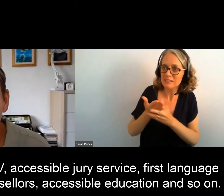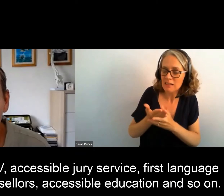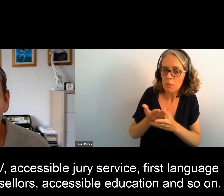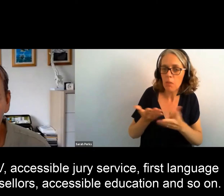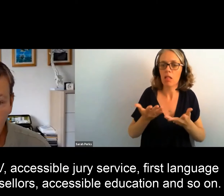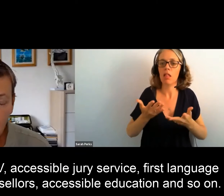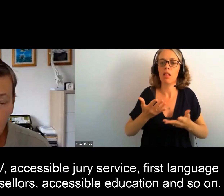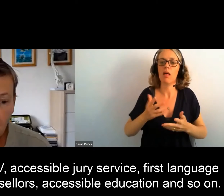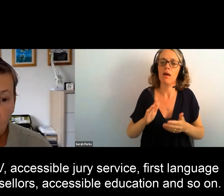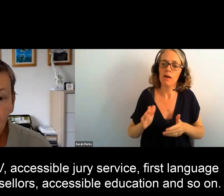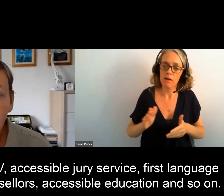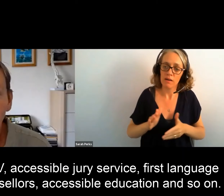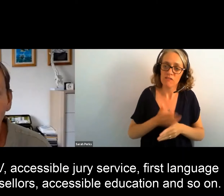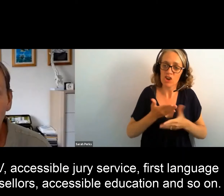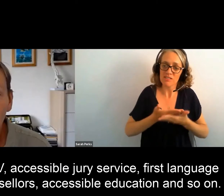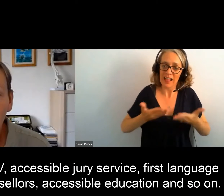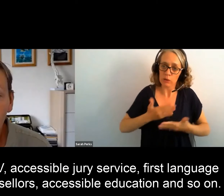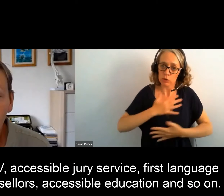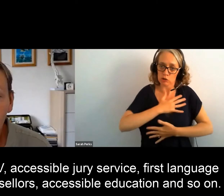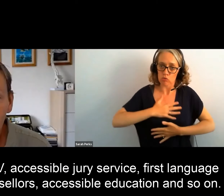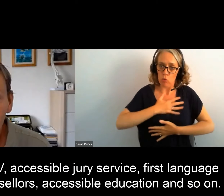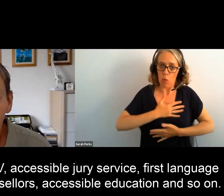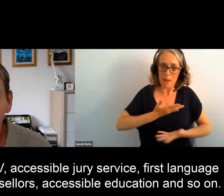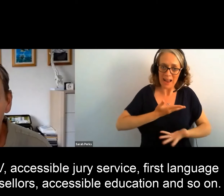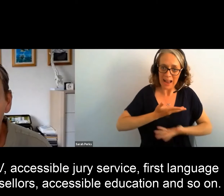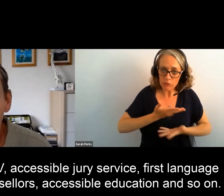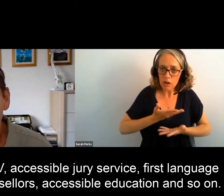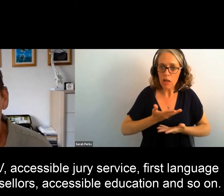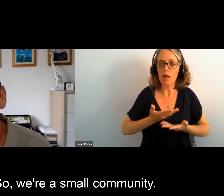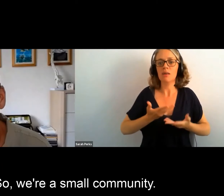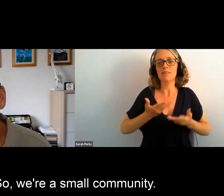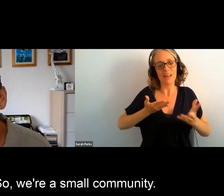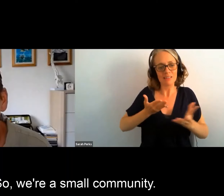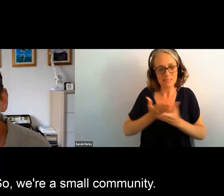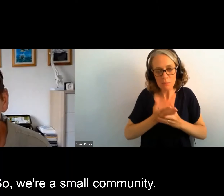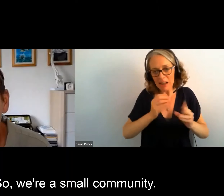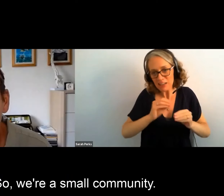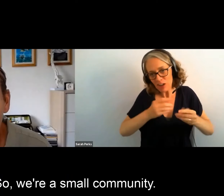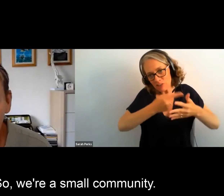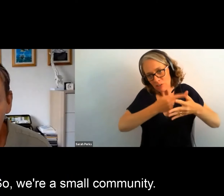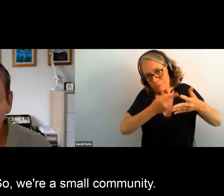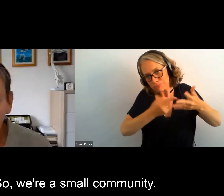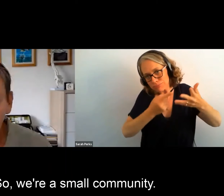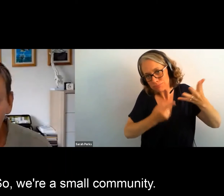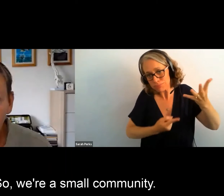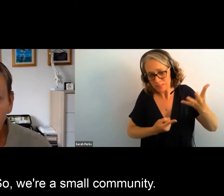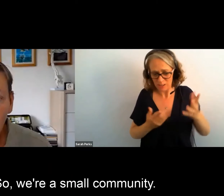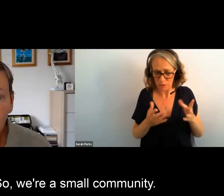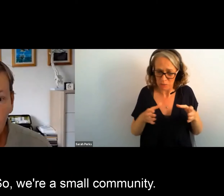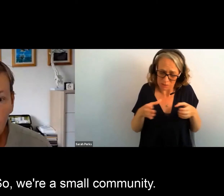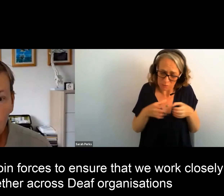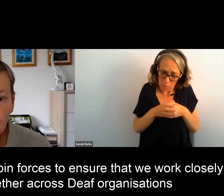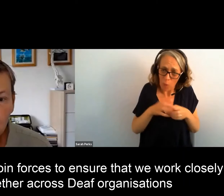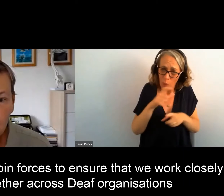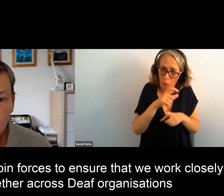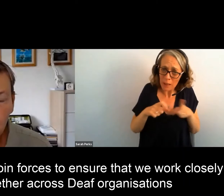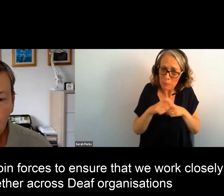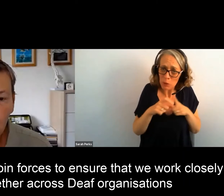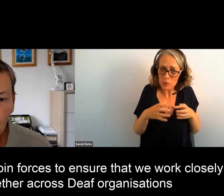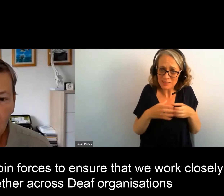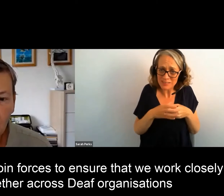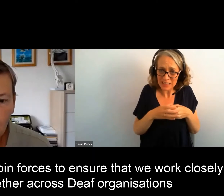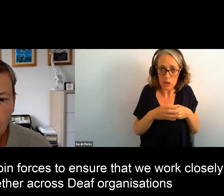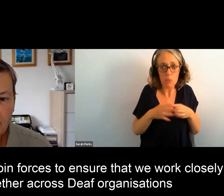counsellors, accessible education, and so on. So we're a small community, We need to